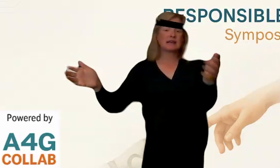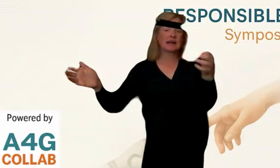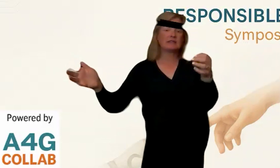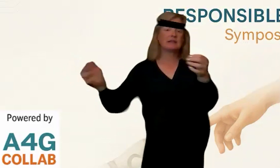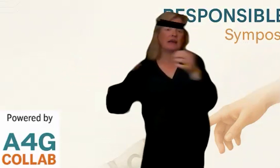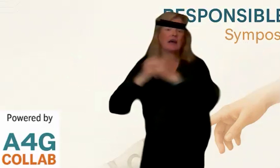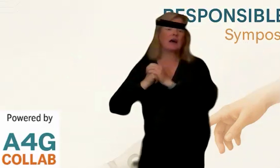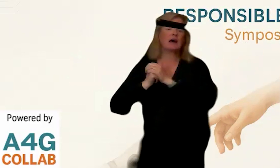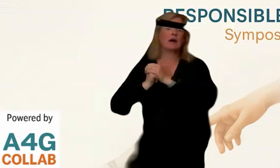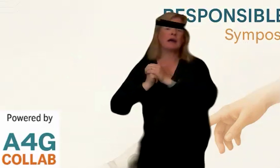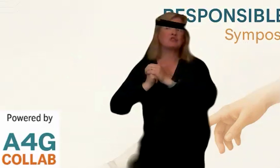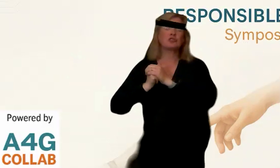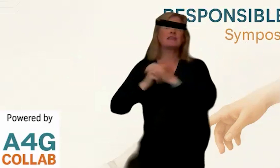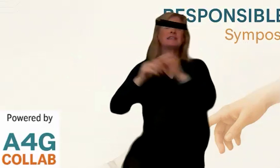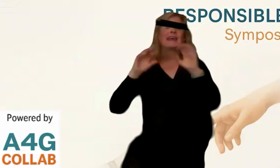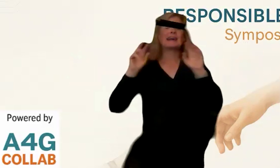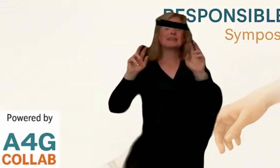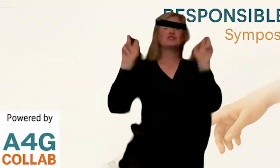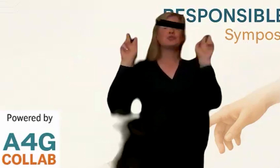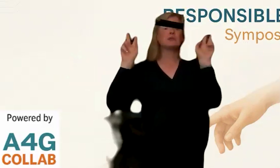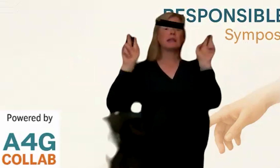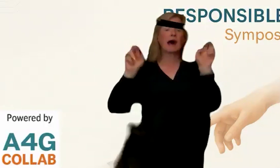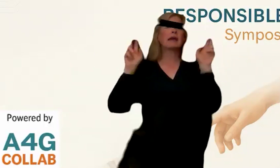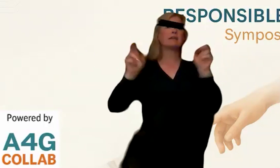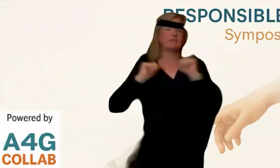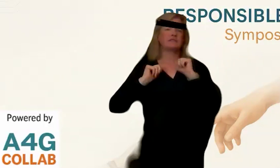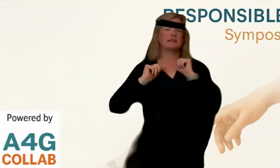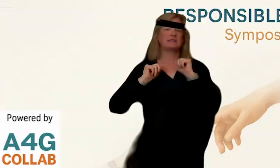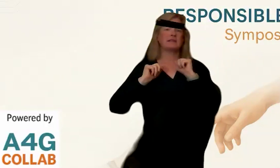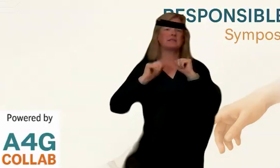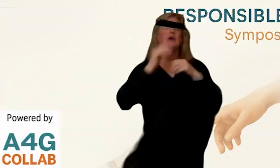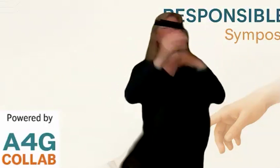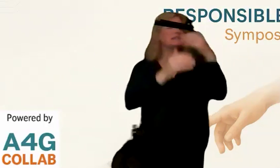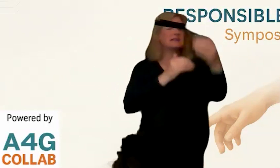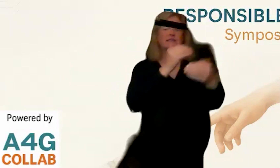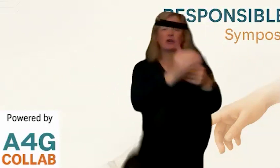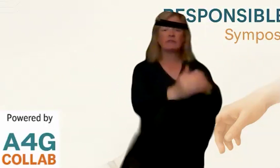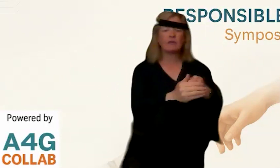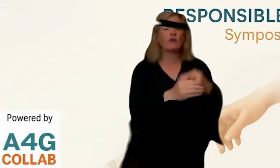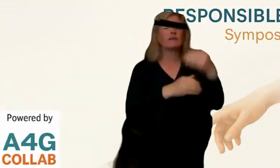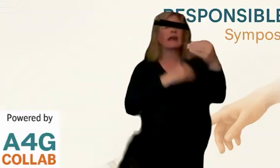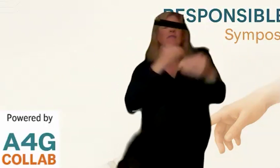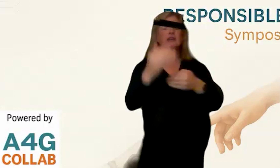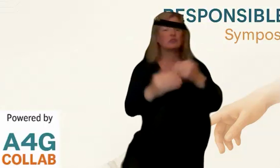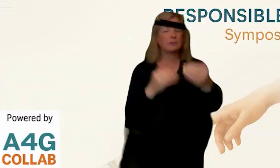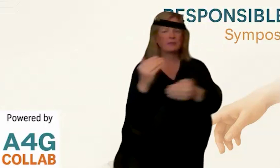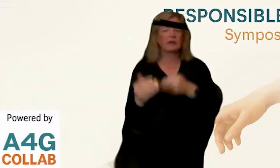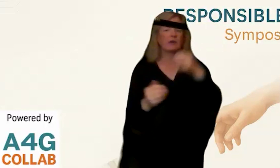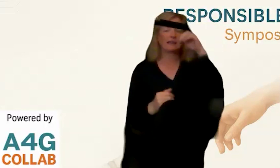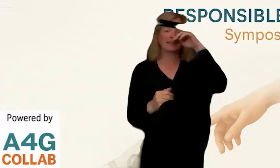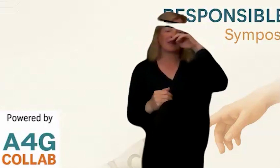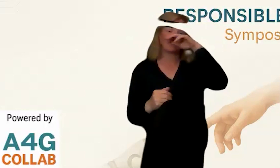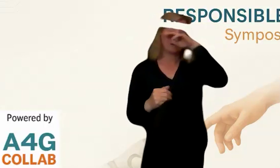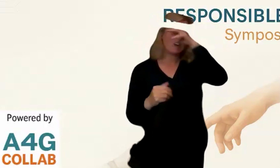data sets like that. And certainly to gain access to live data sets that are evolving, have actual